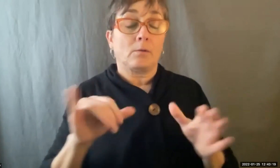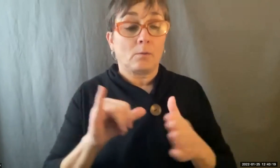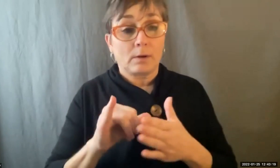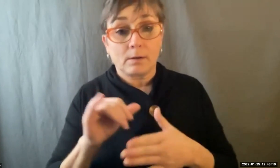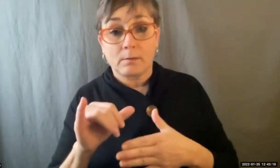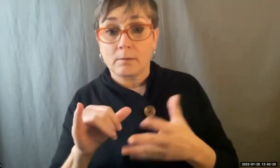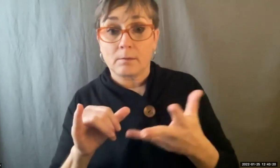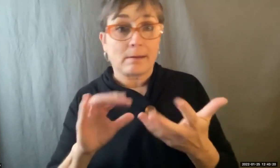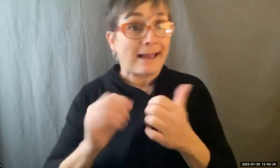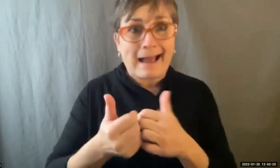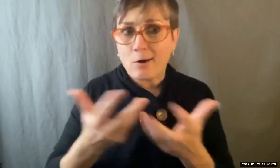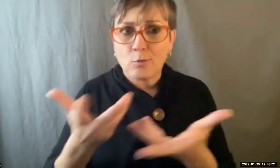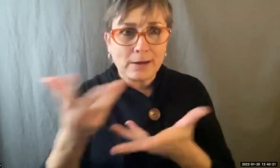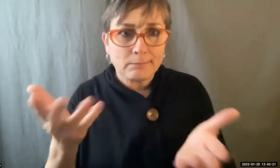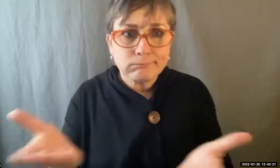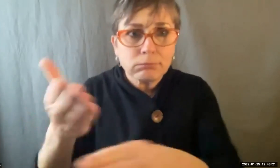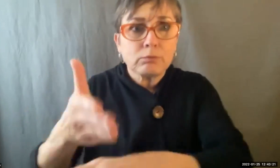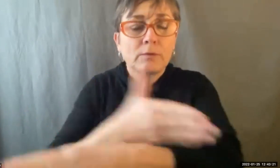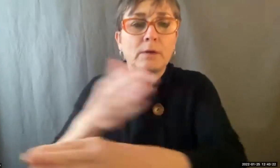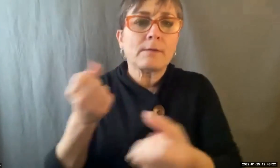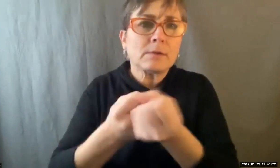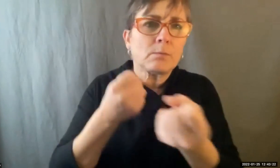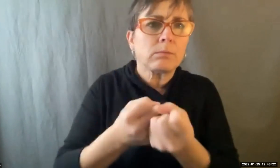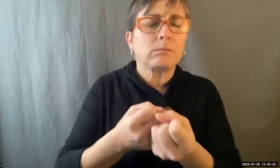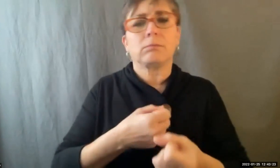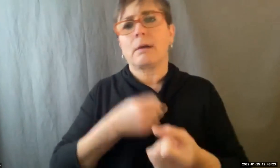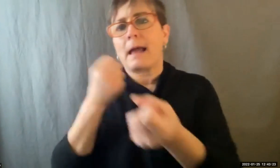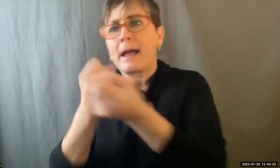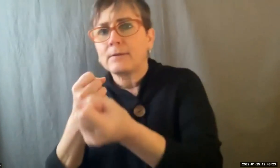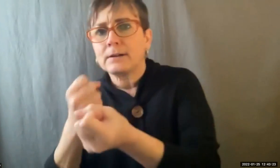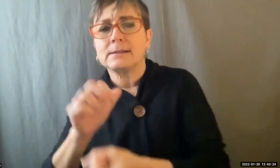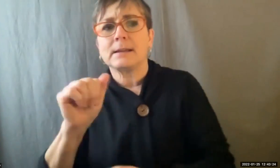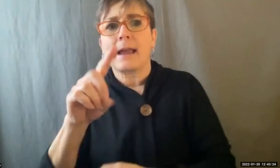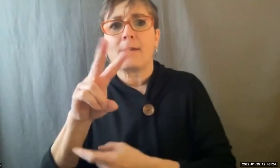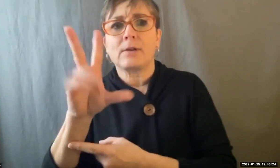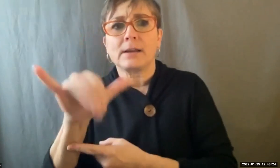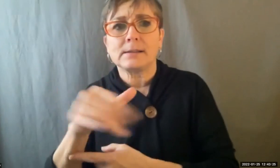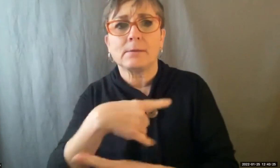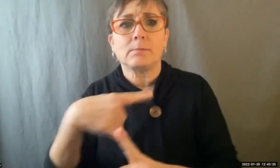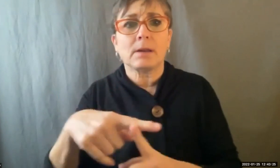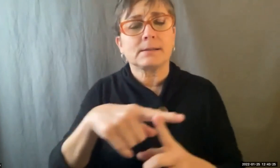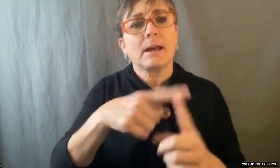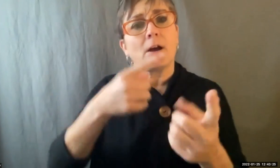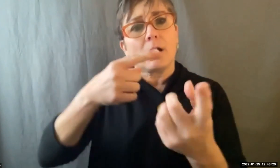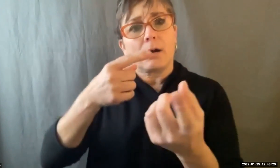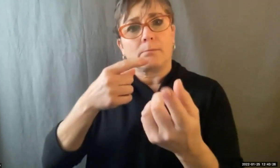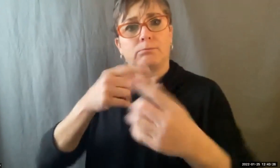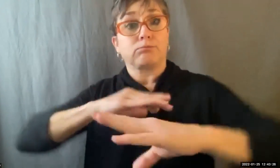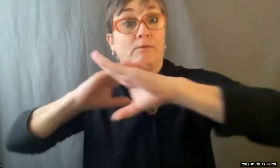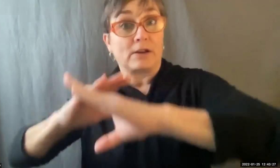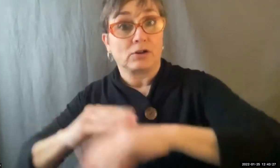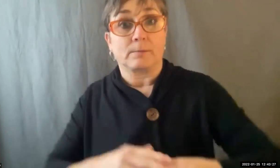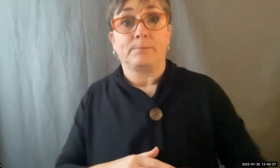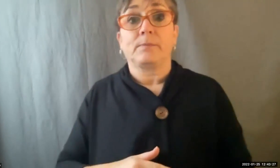advocacy, information, and promoting brain injury prevention. And we envision a world where all people with brain